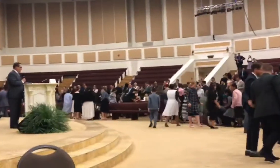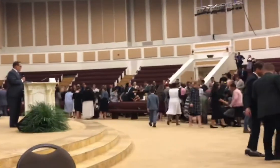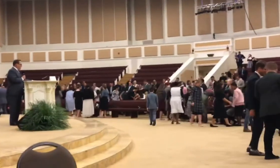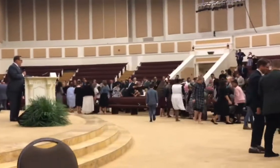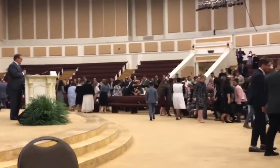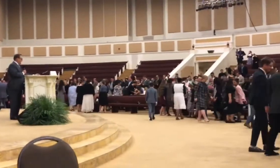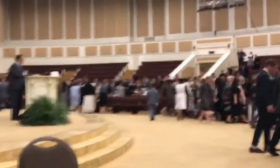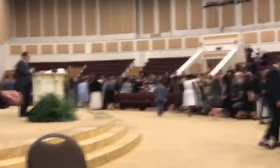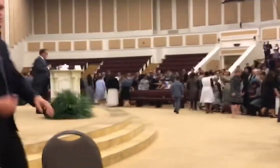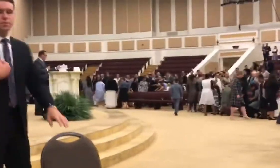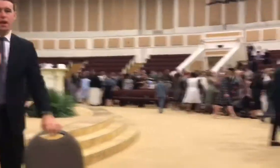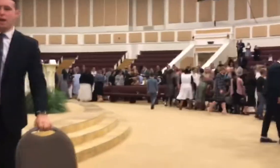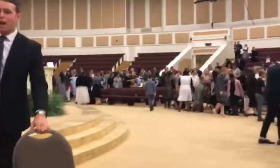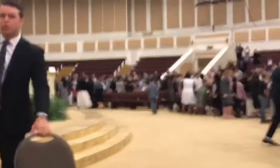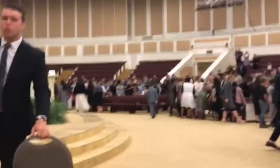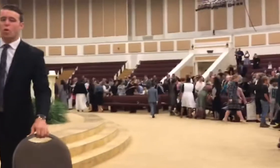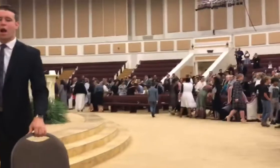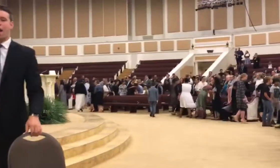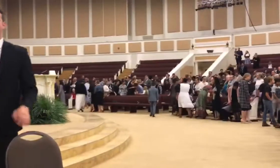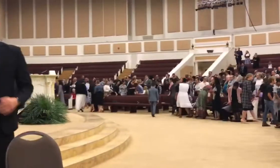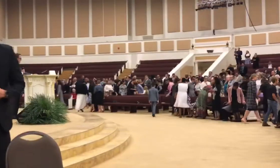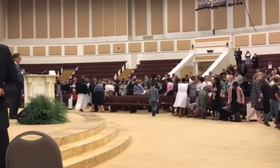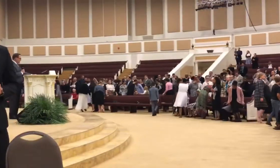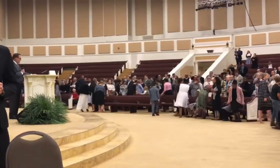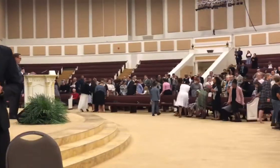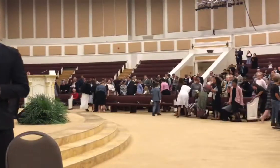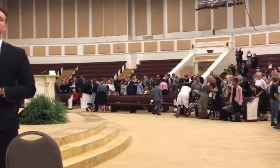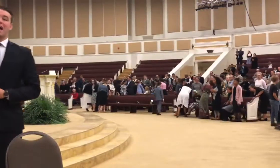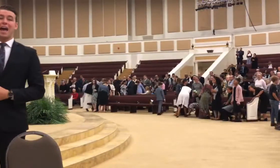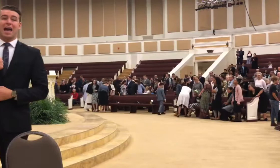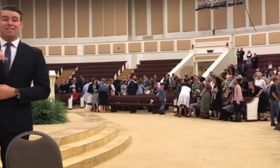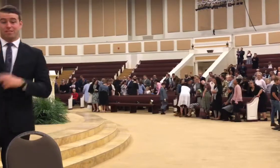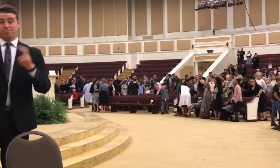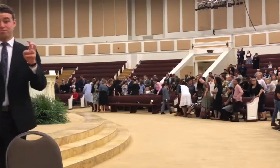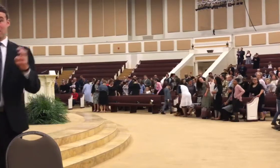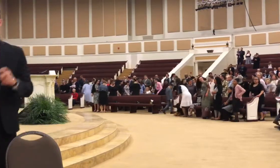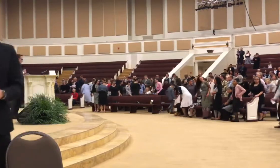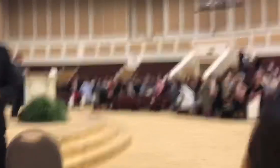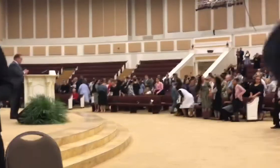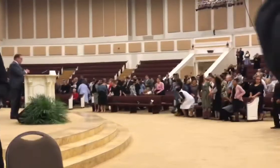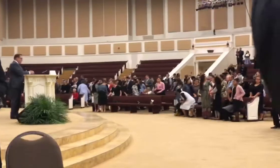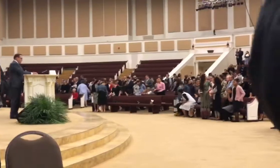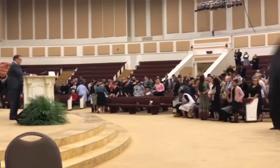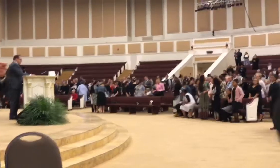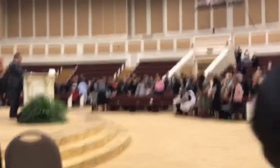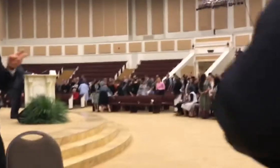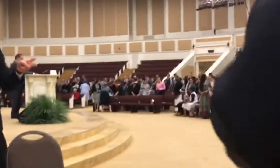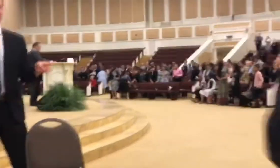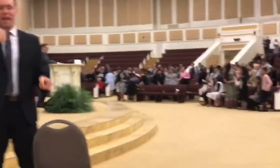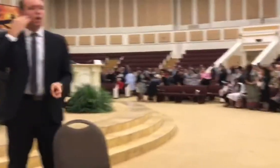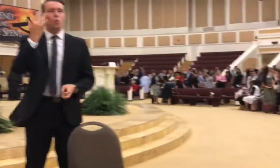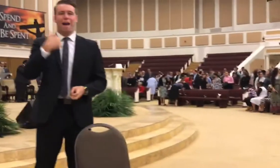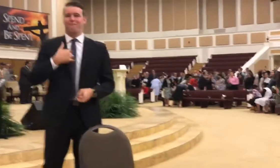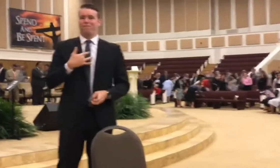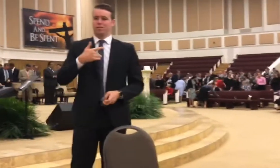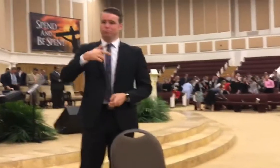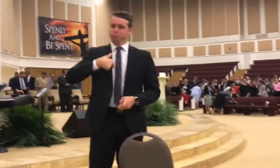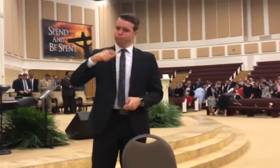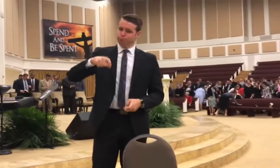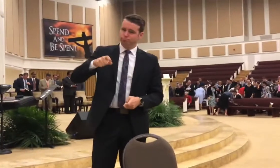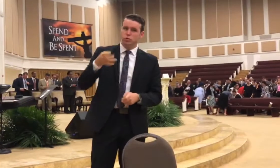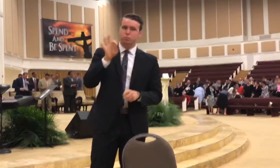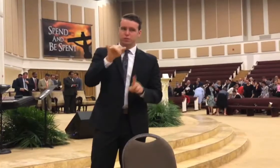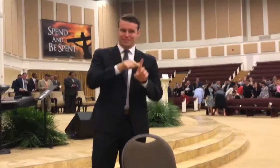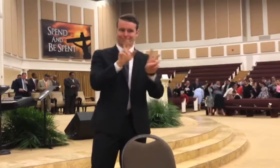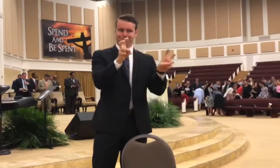I don't know why I feel directed to preach what I'm going to preach. I don't know if I've ever preached from this text the way this is